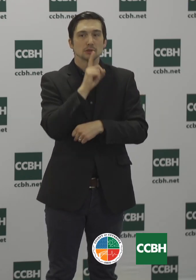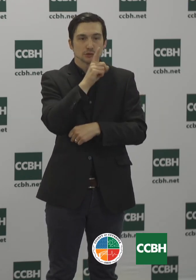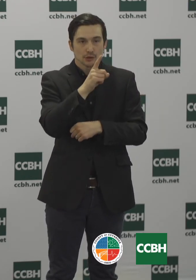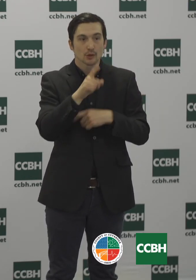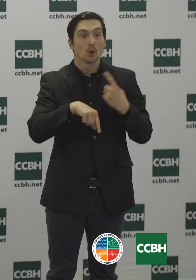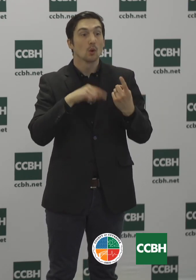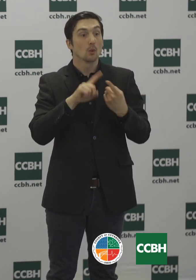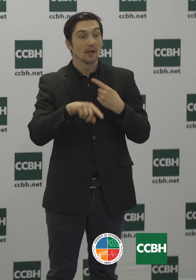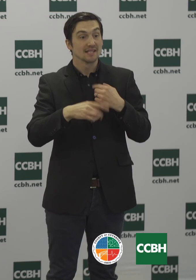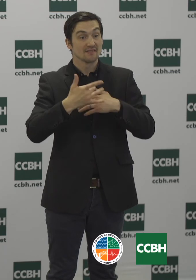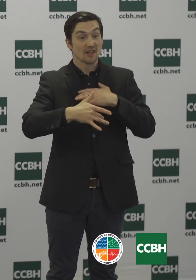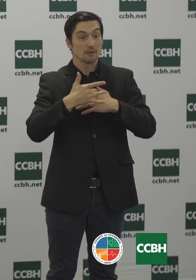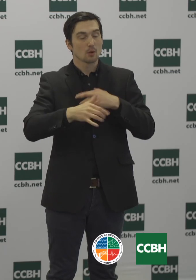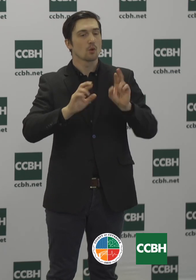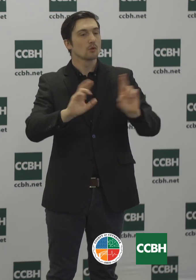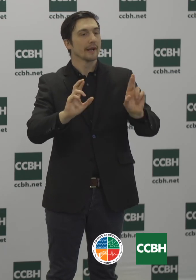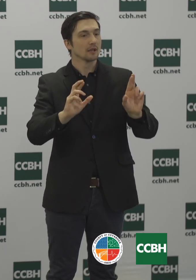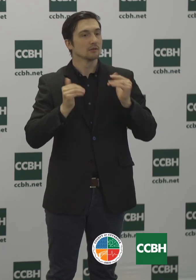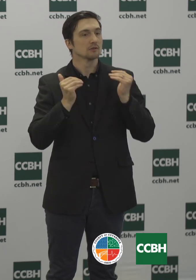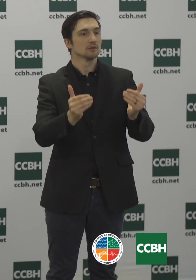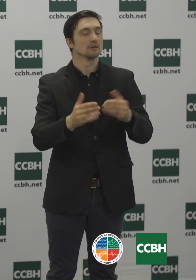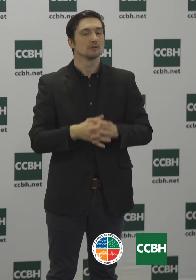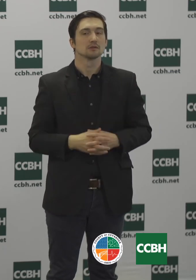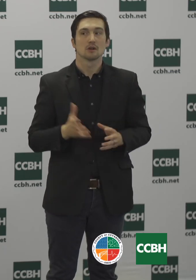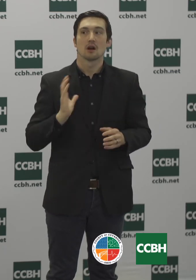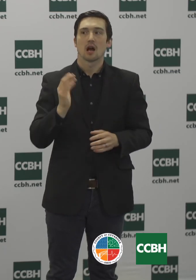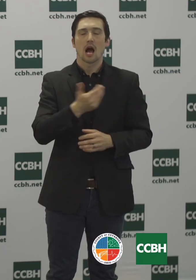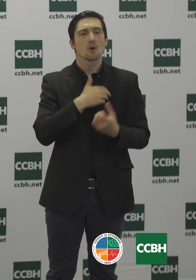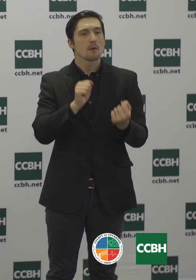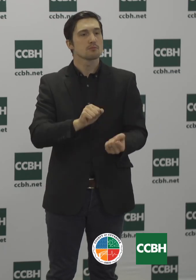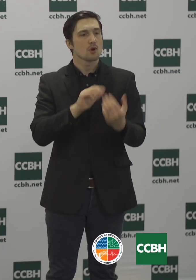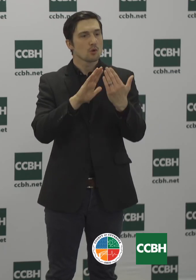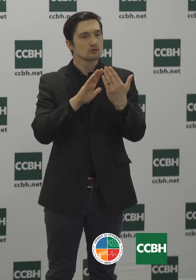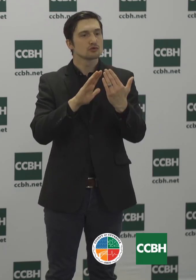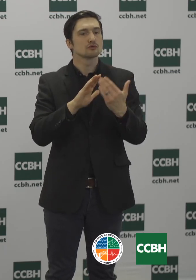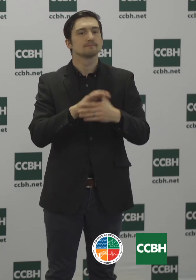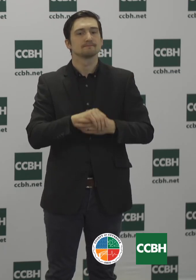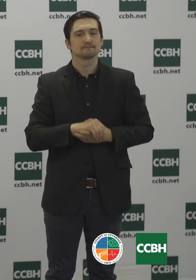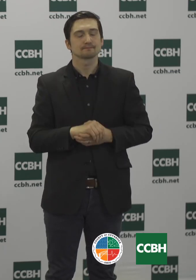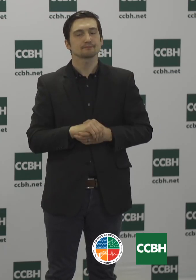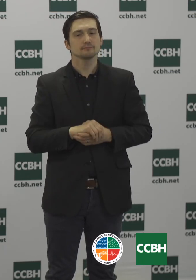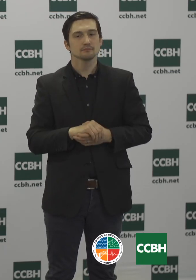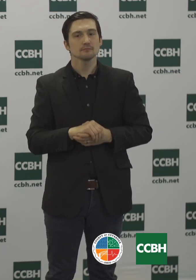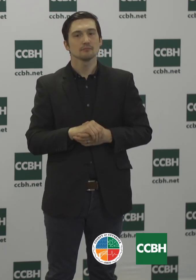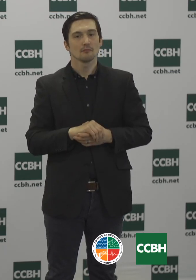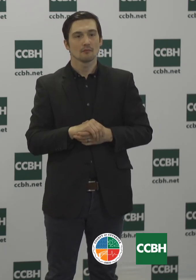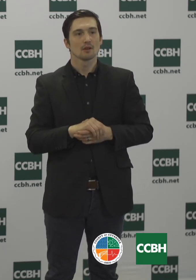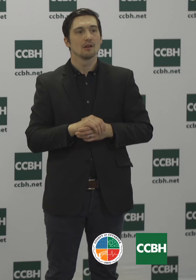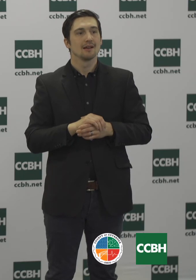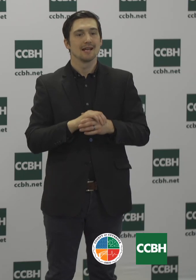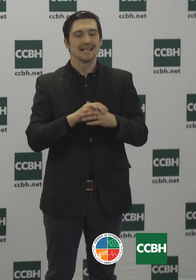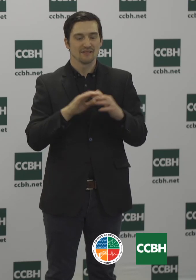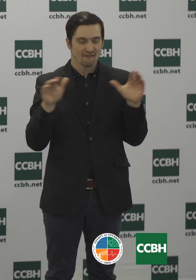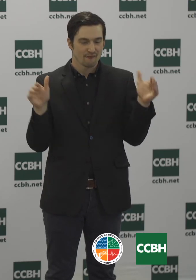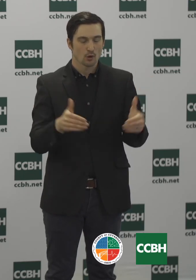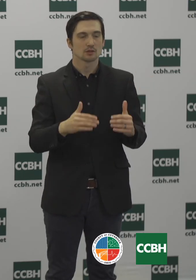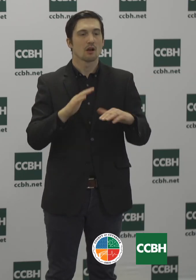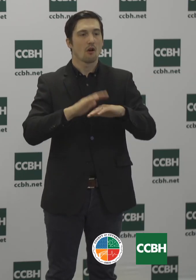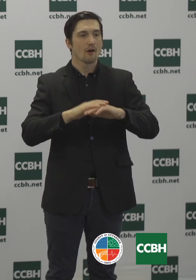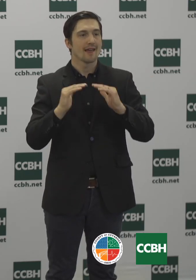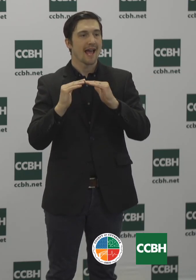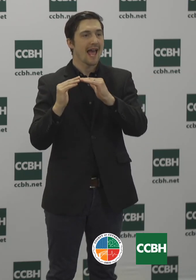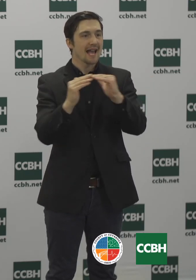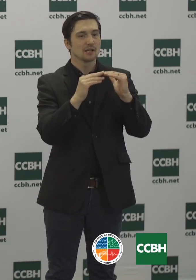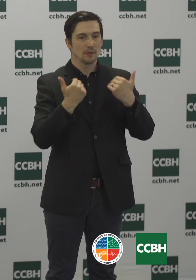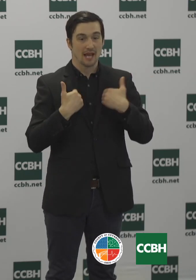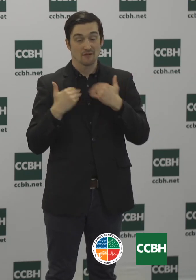when it was available. So the approach we've taken is one that is equity at the center. We actually have an equity